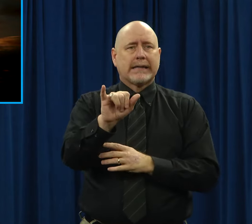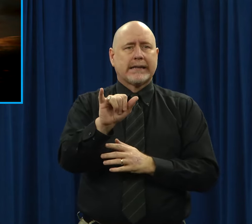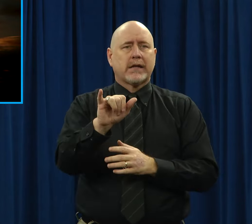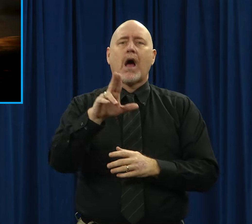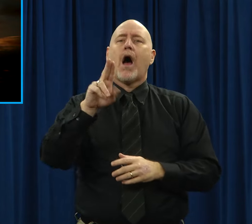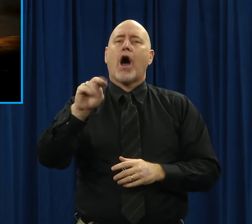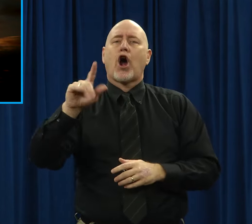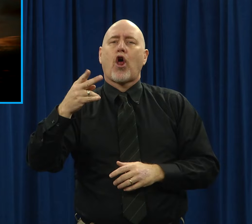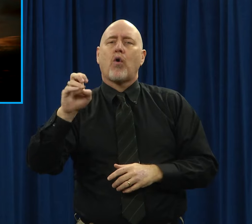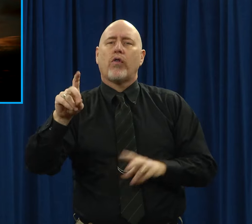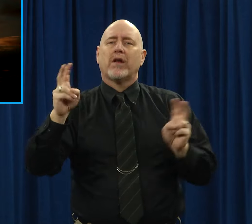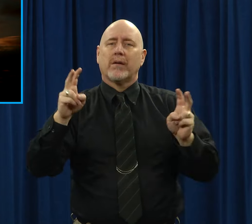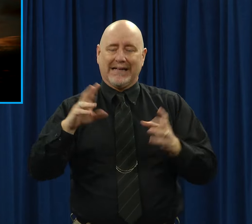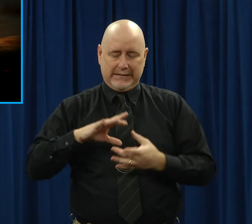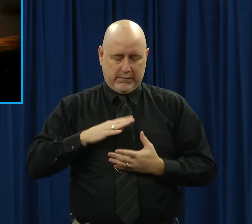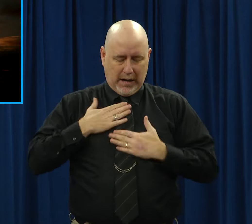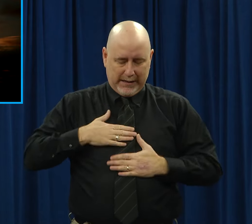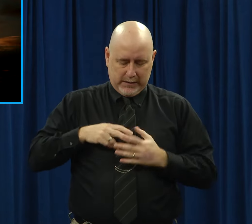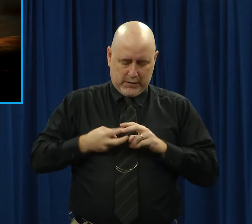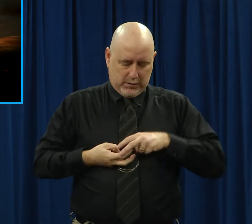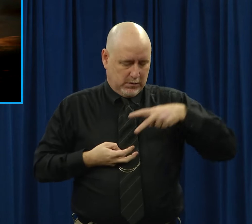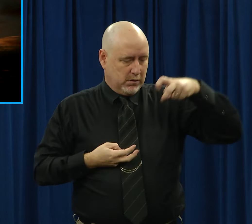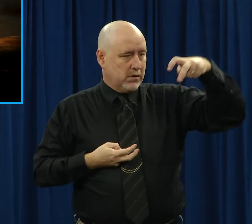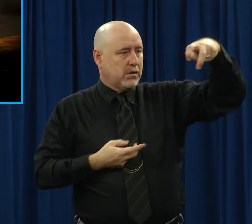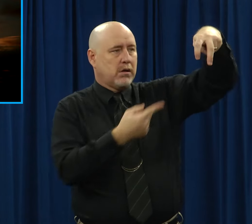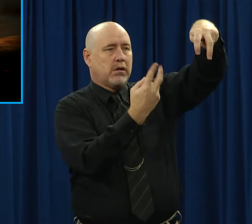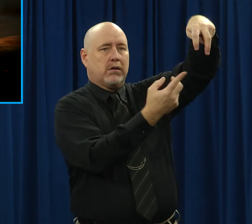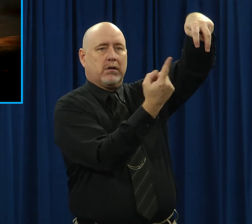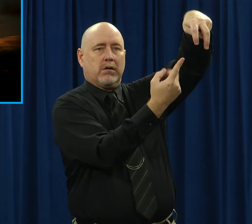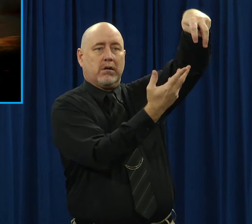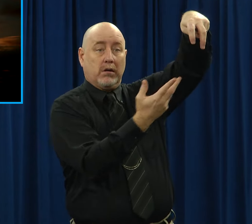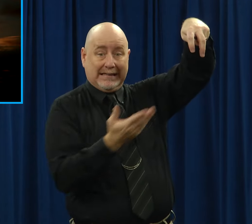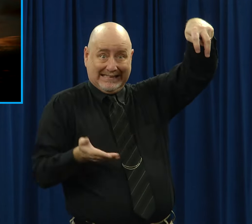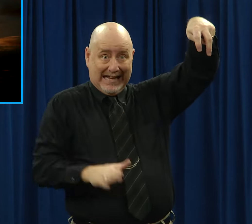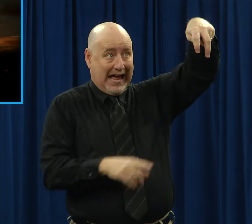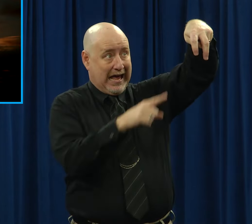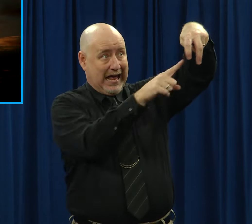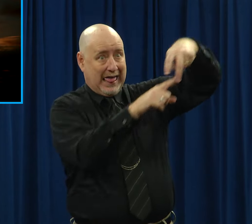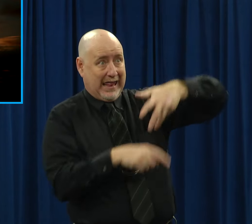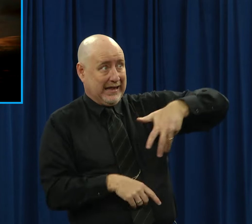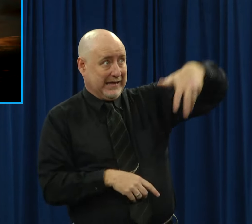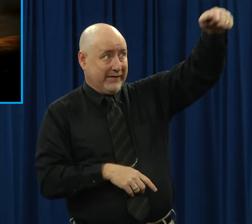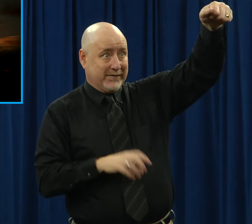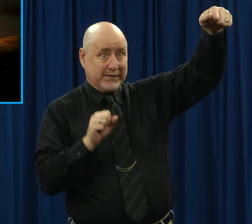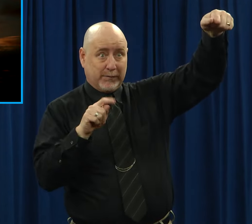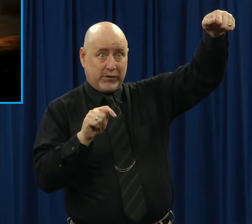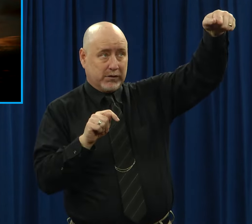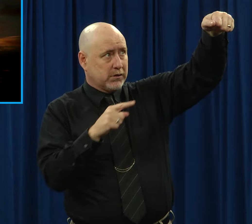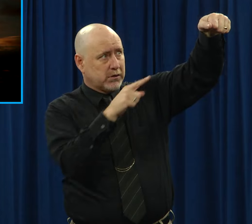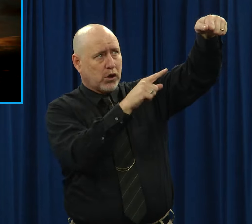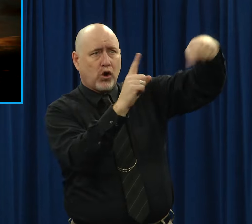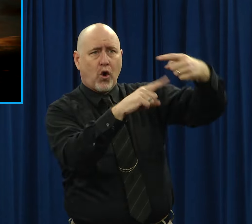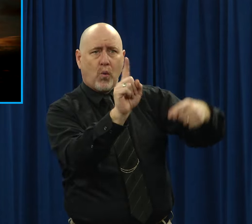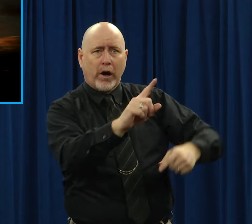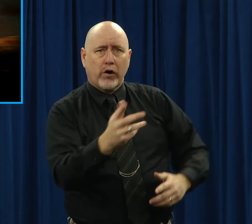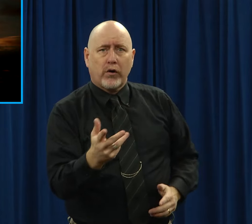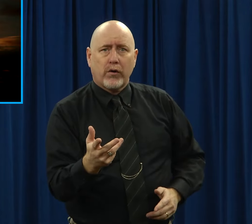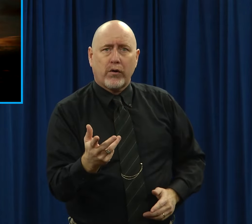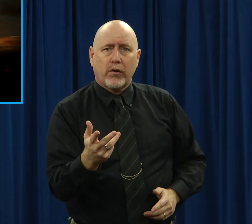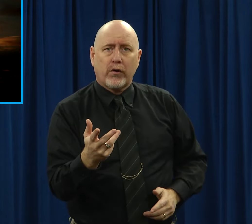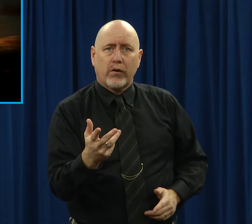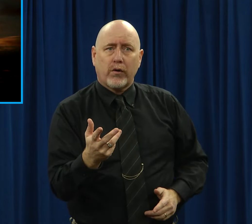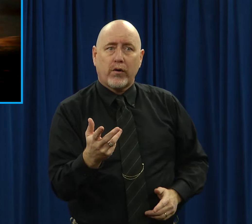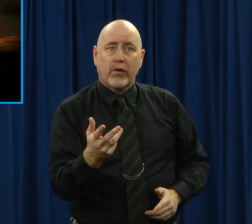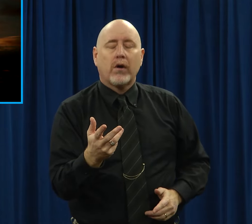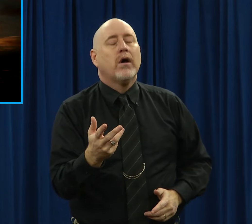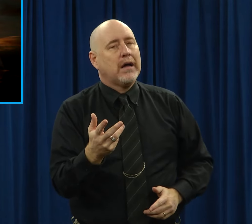have a body. It will be unclothed, if you will. Well, when I die and my spirit leaves my body, where does